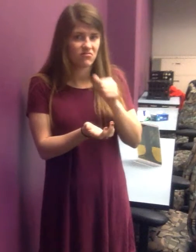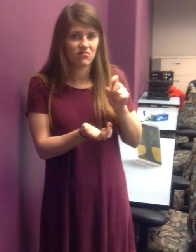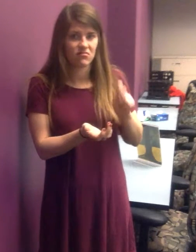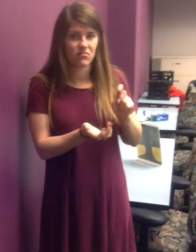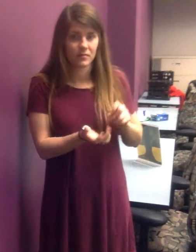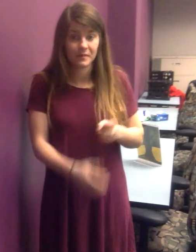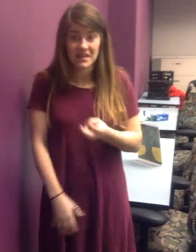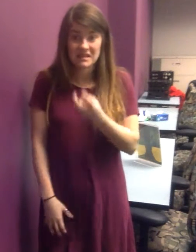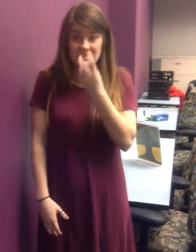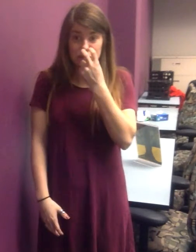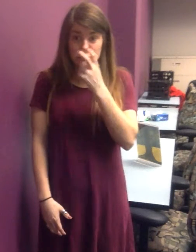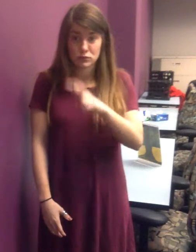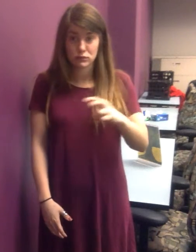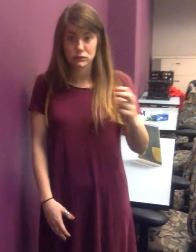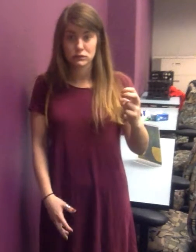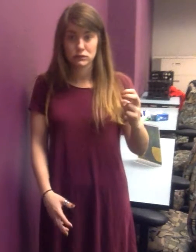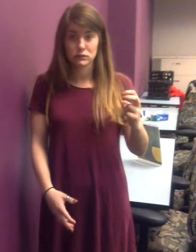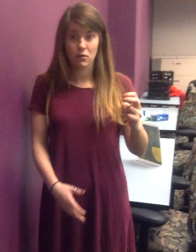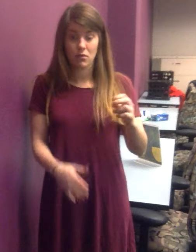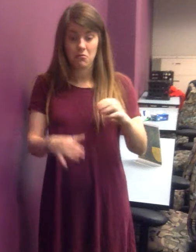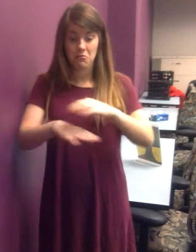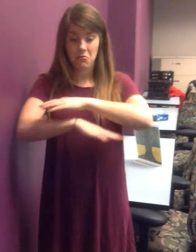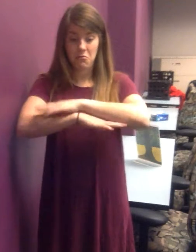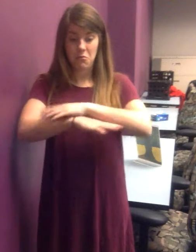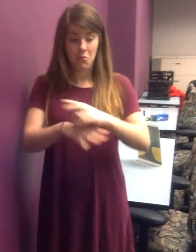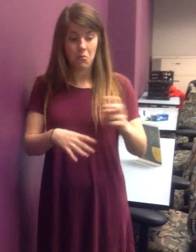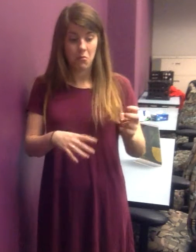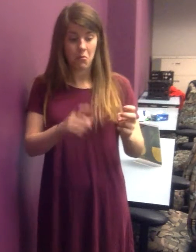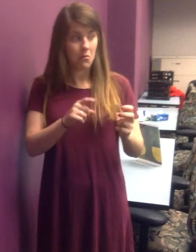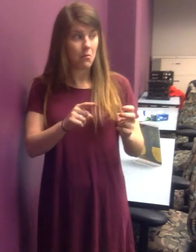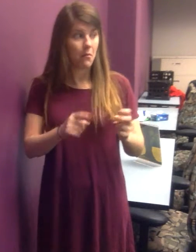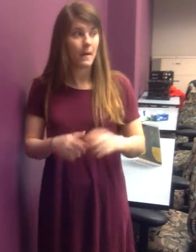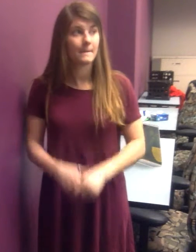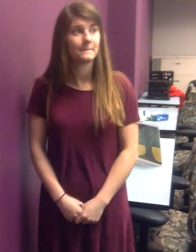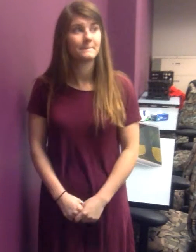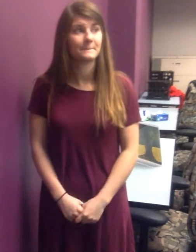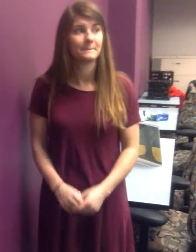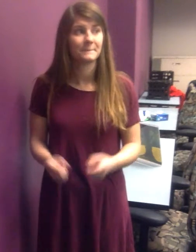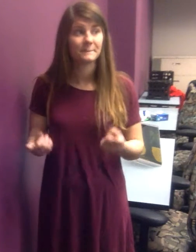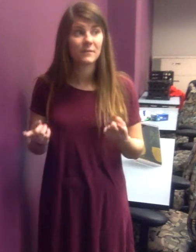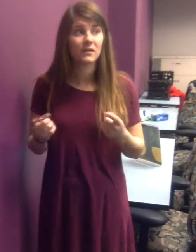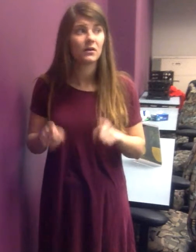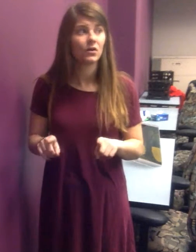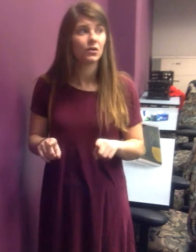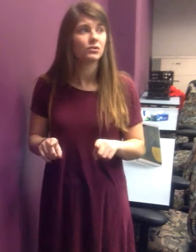still had the momentum. When cap and trade came up for a vote in the House in 2009, it passed with